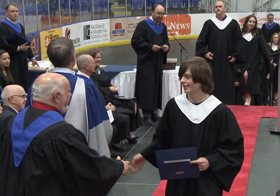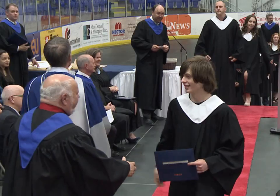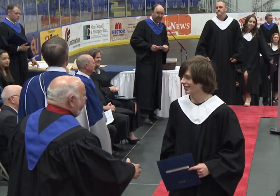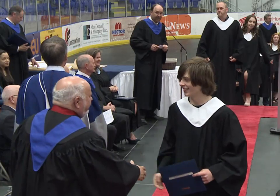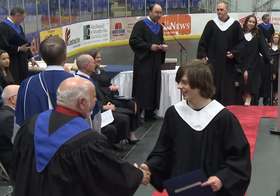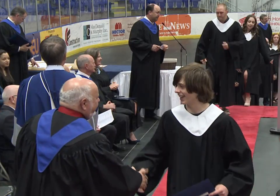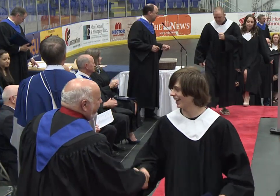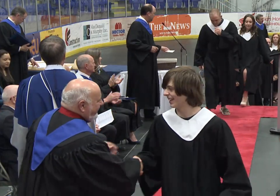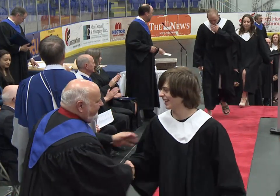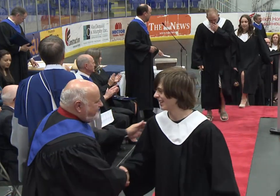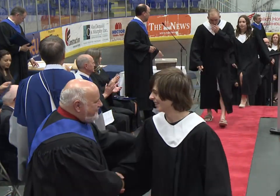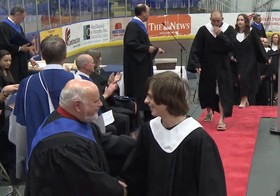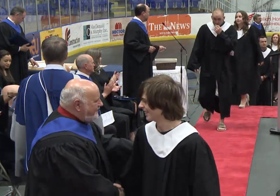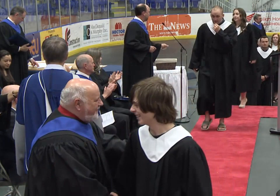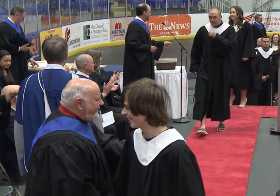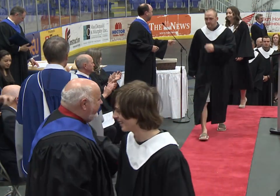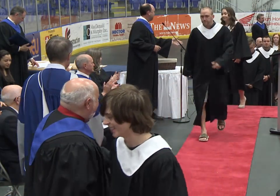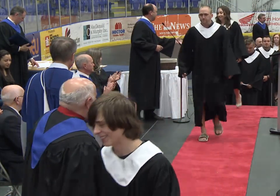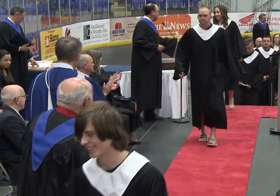Aaron Finney.